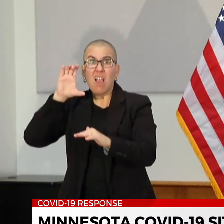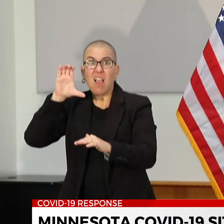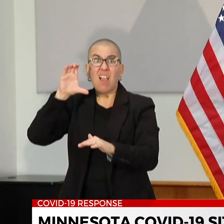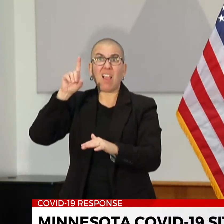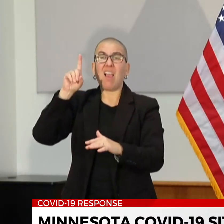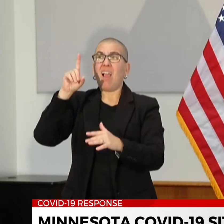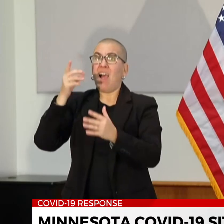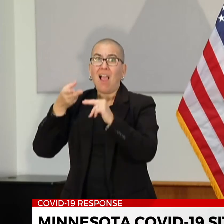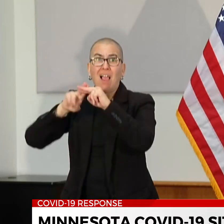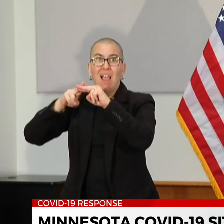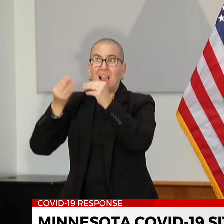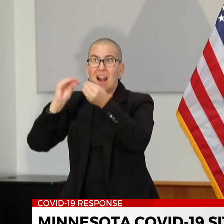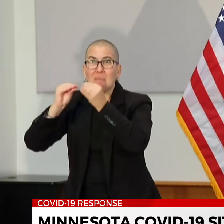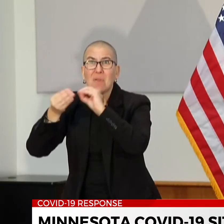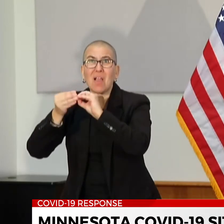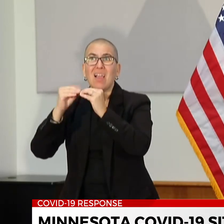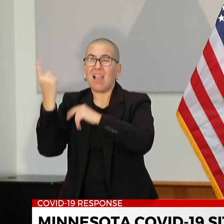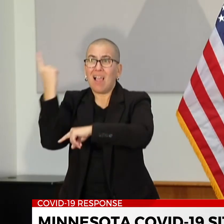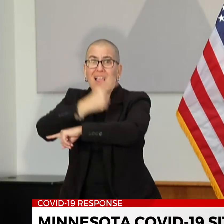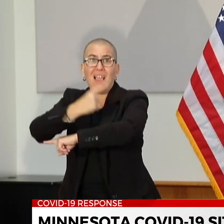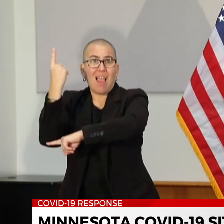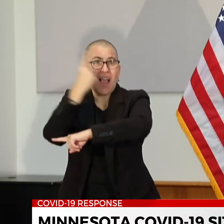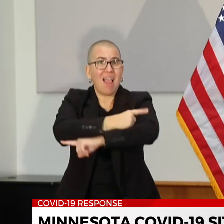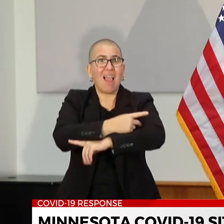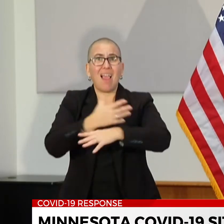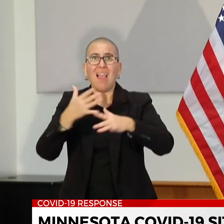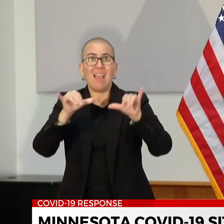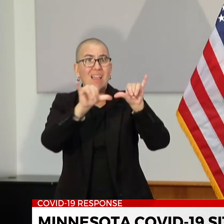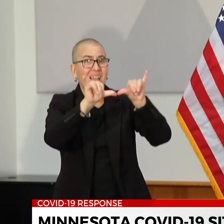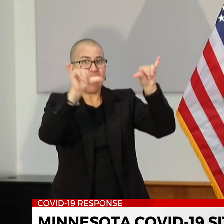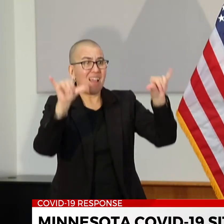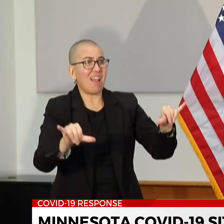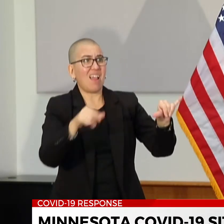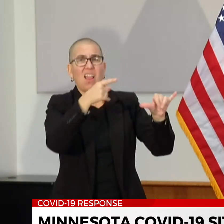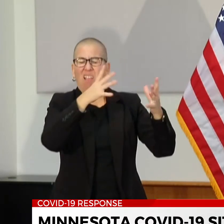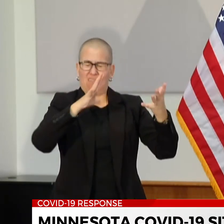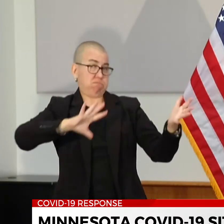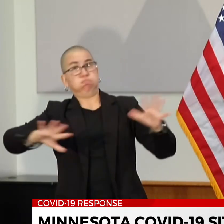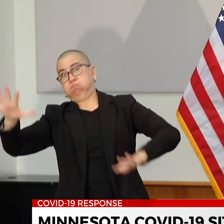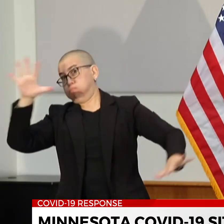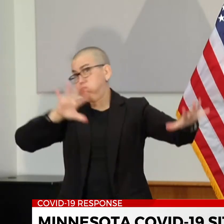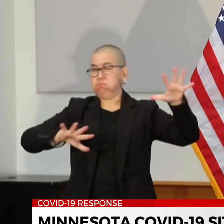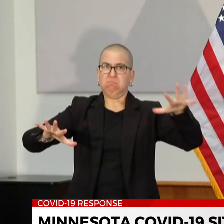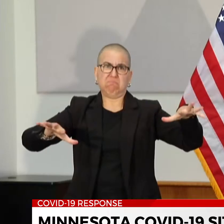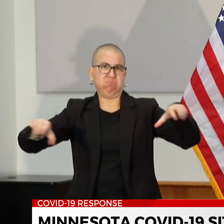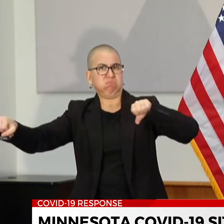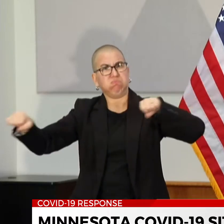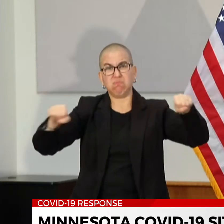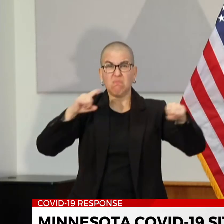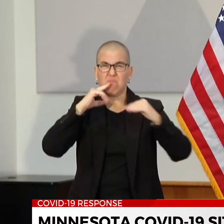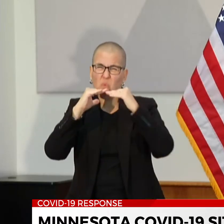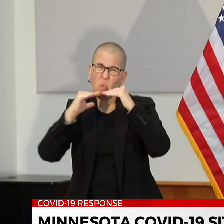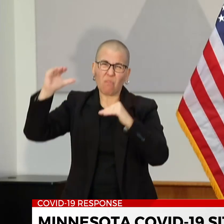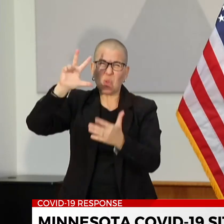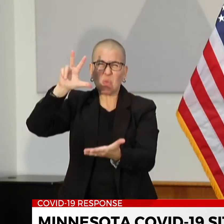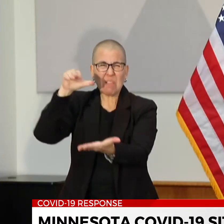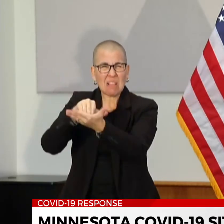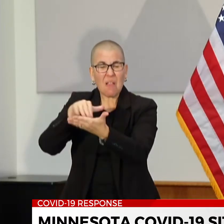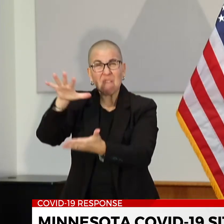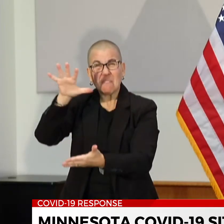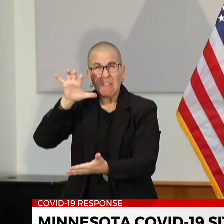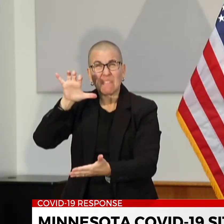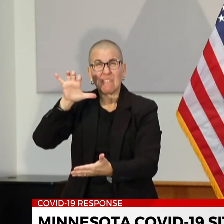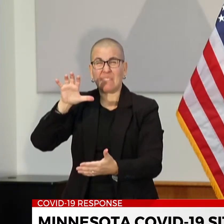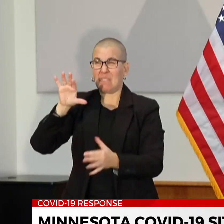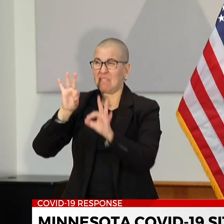very shocking to the system, and for each of those families who lost someone, bringing our total to over 3,500 families without loved